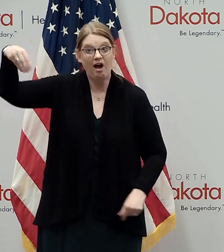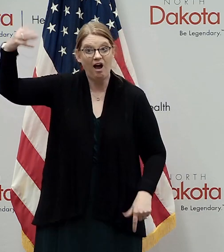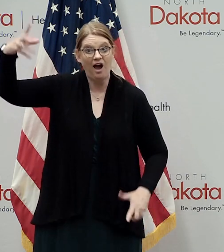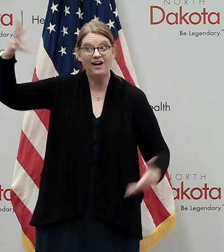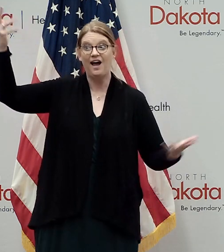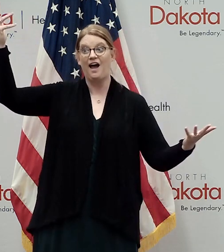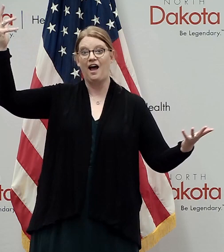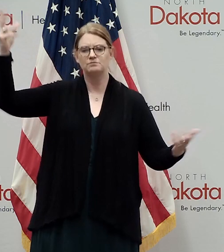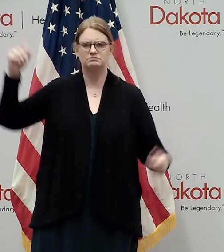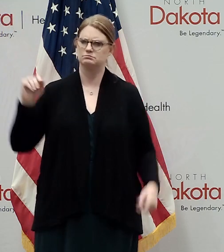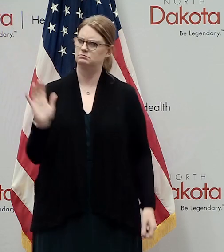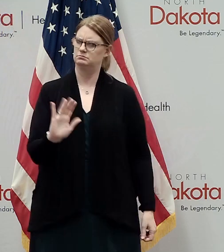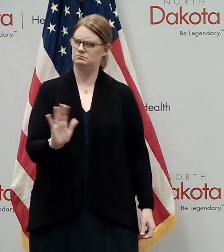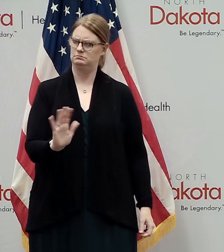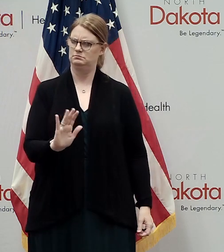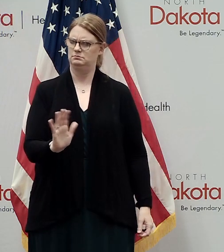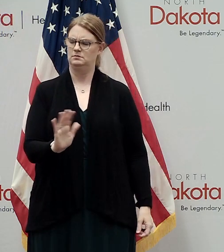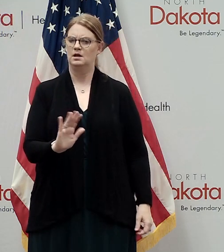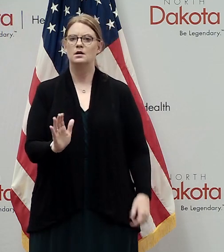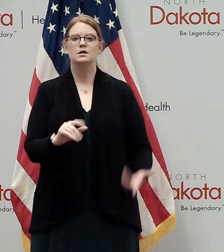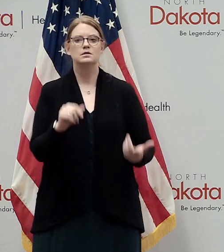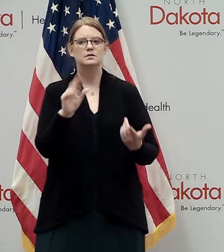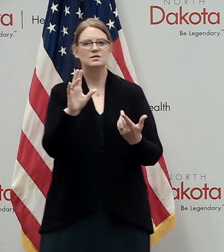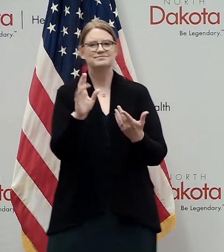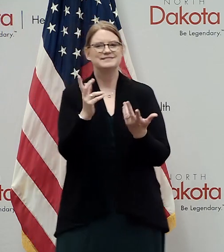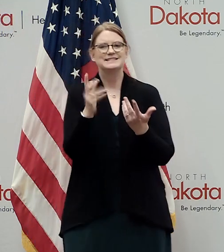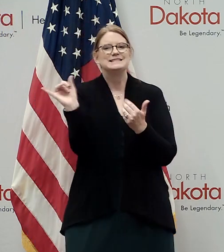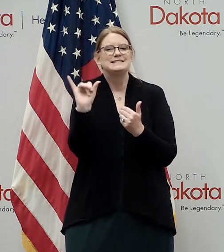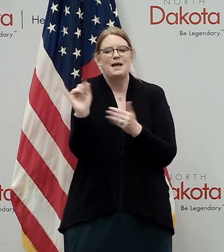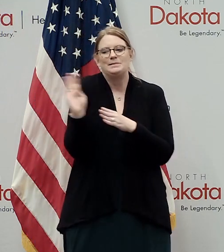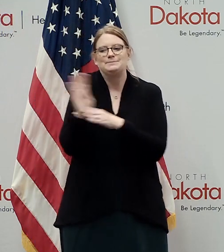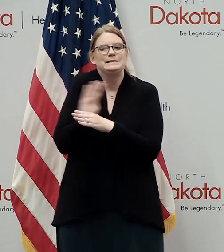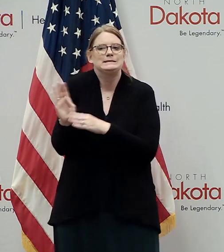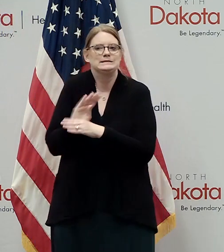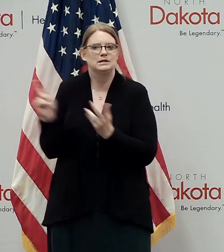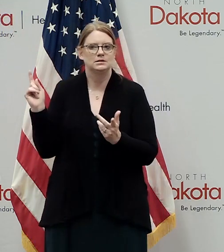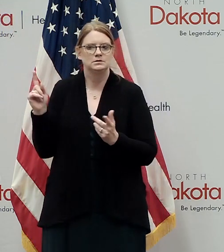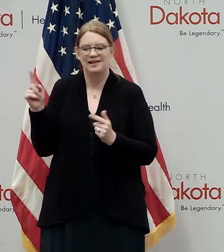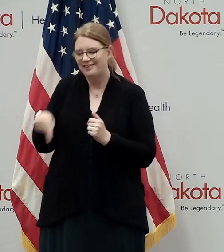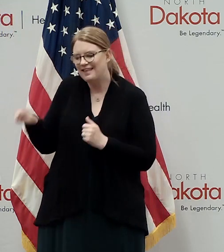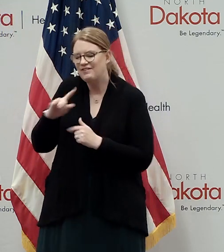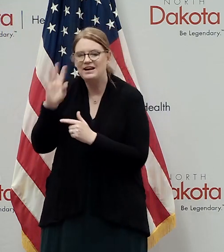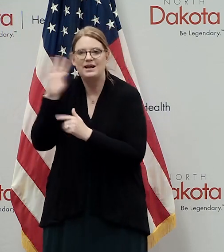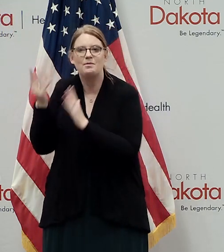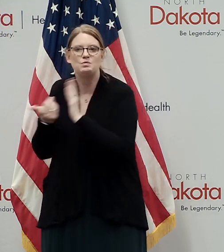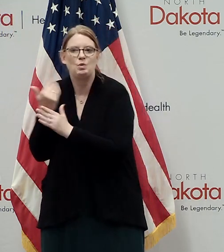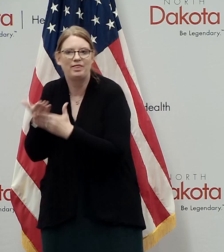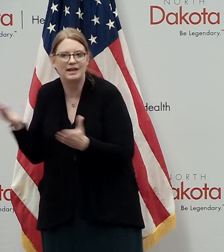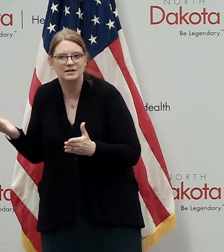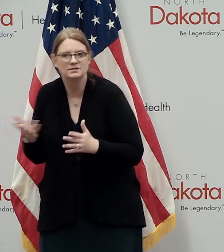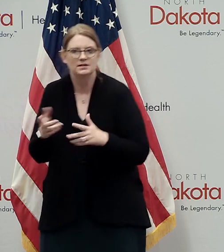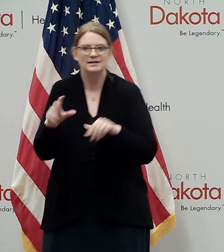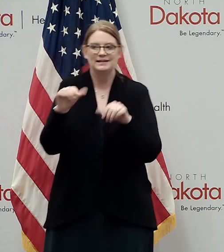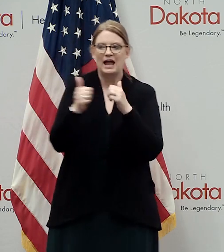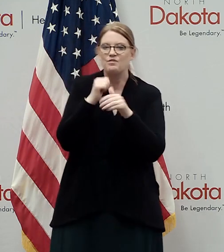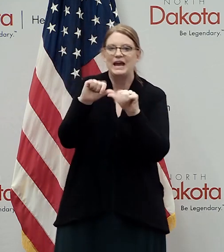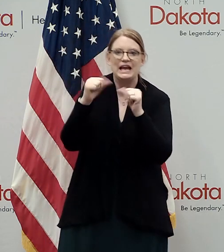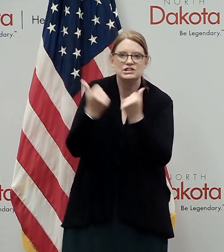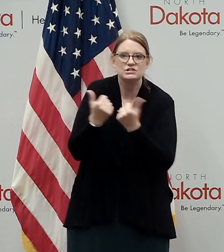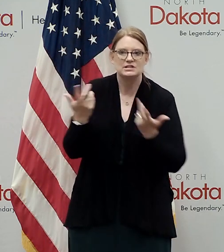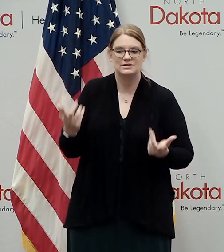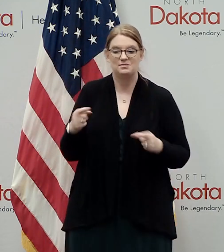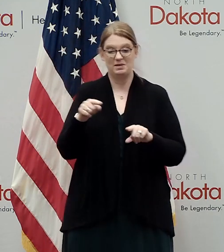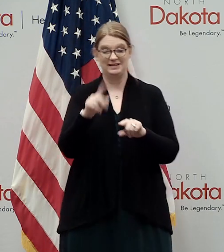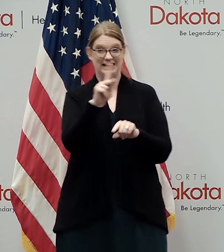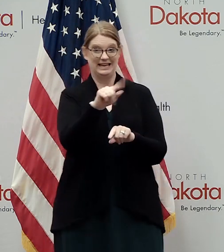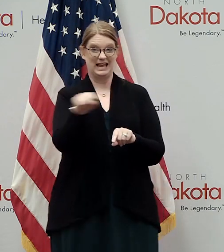to the same thing we were. We have to, just like every business has had to, just like every agency in the state of North Dakota has had to, is that K-12